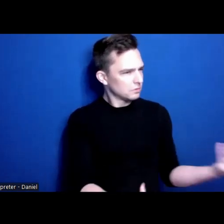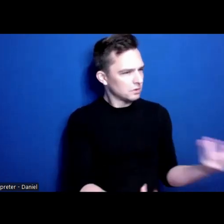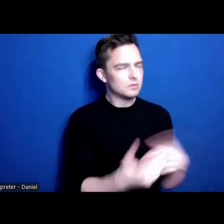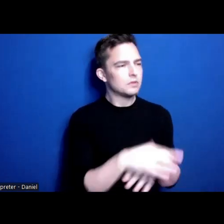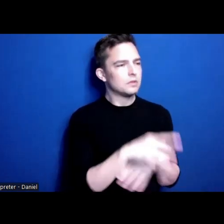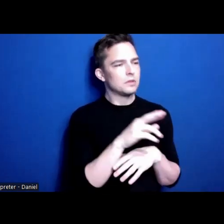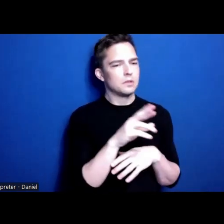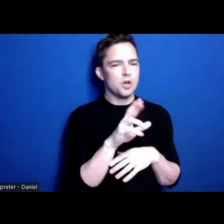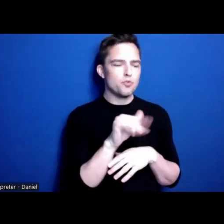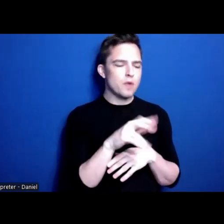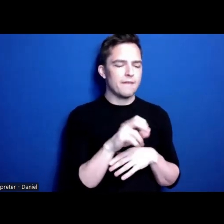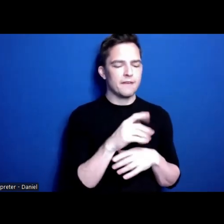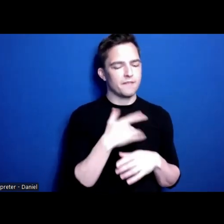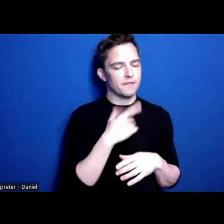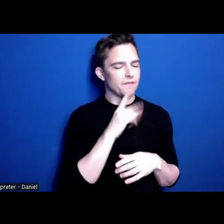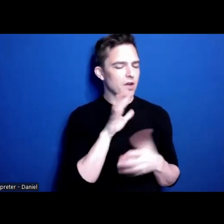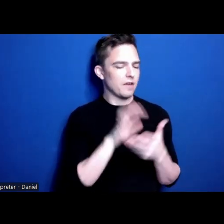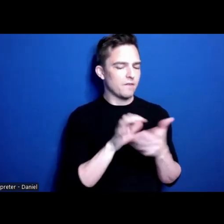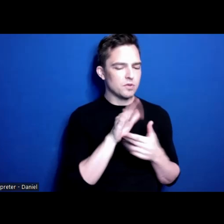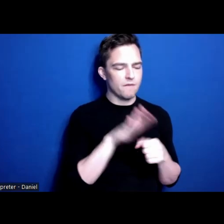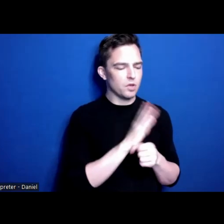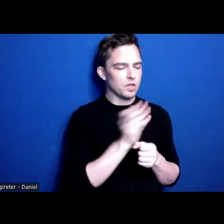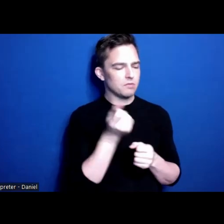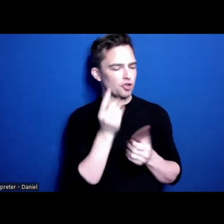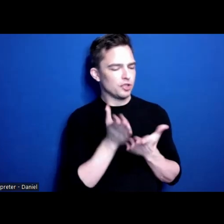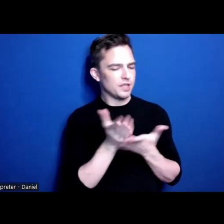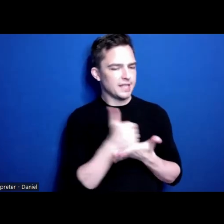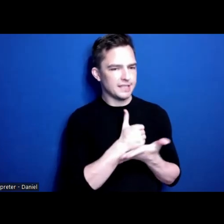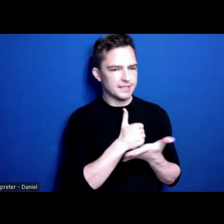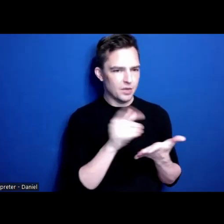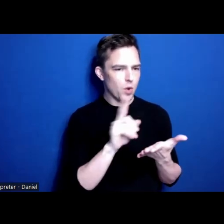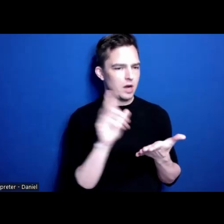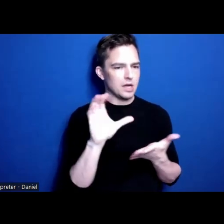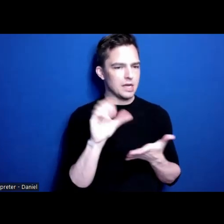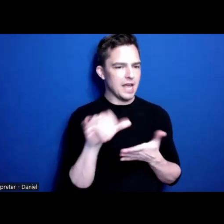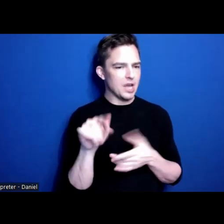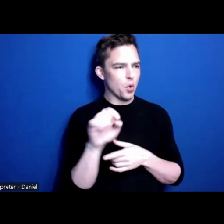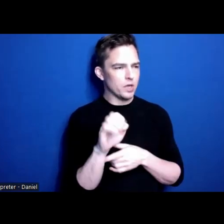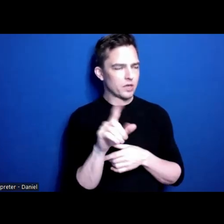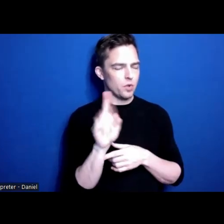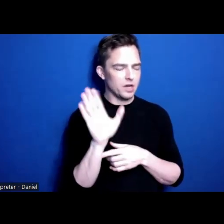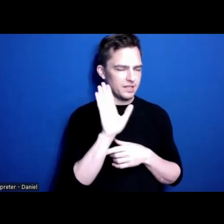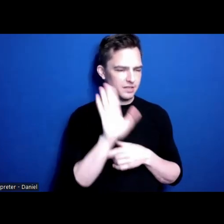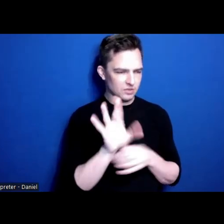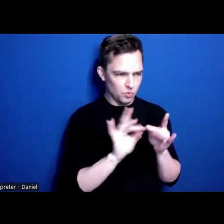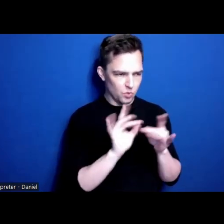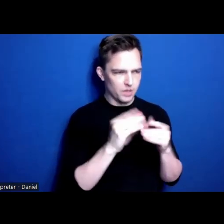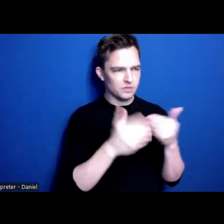very confused and not fully understanding where Coyote's story is going.